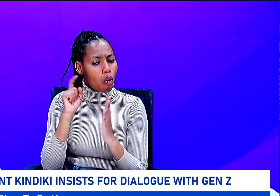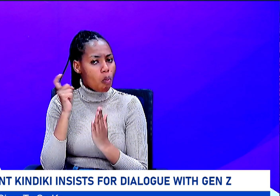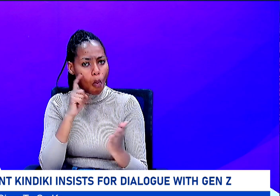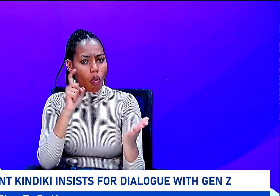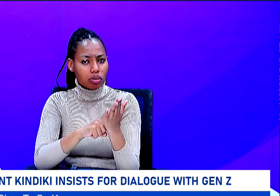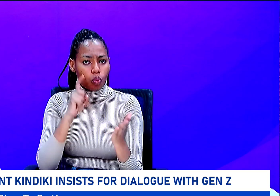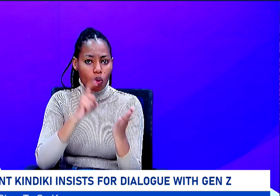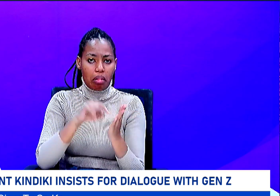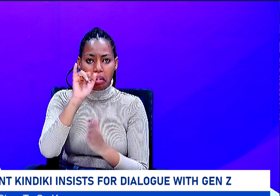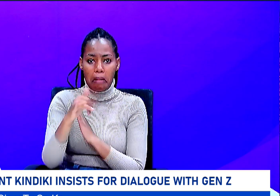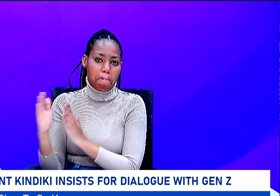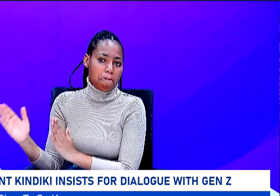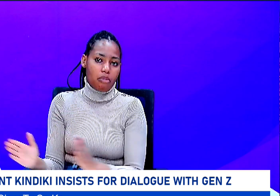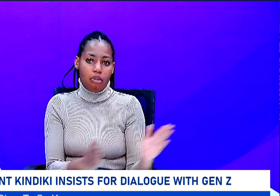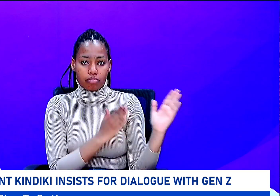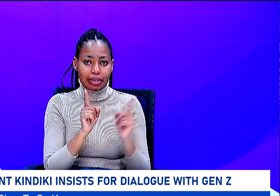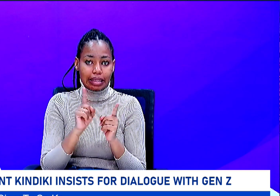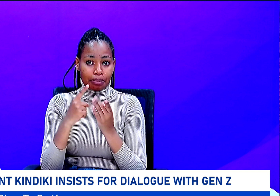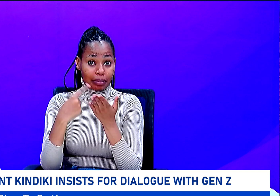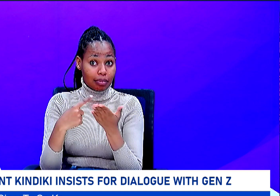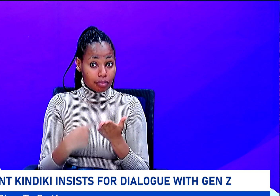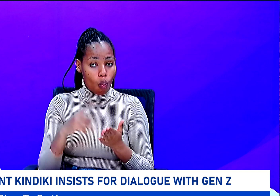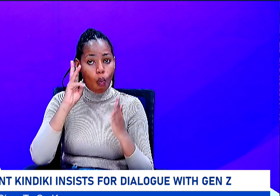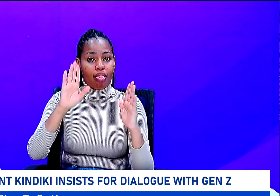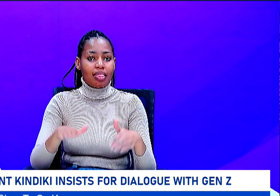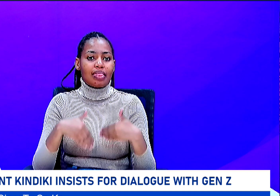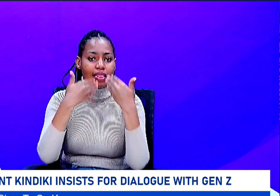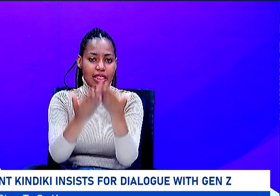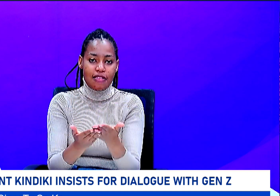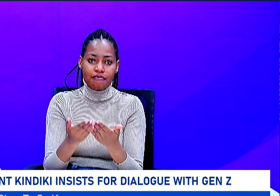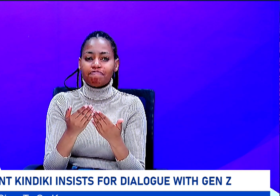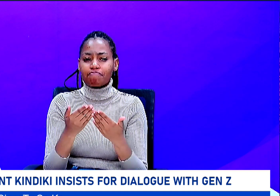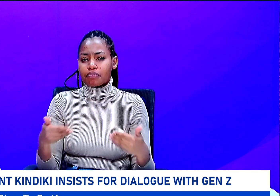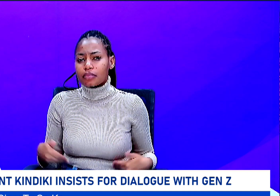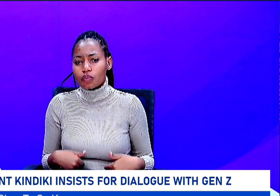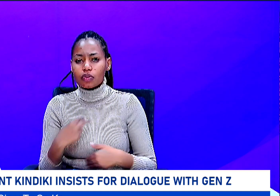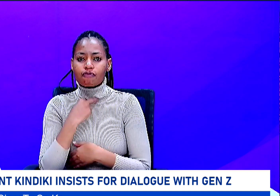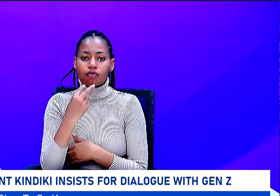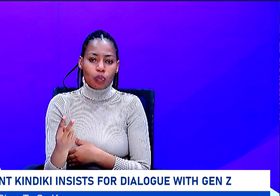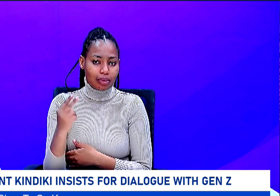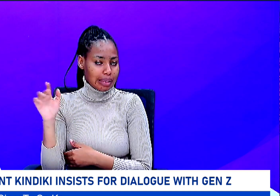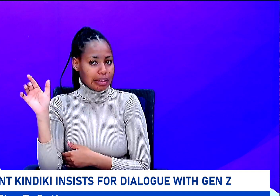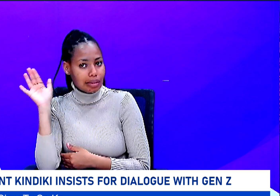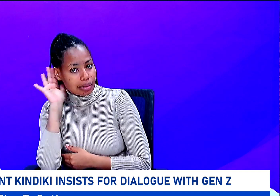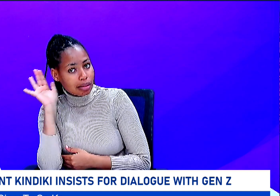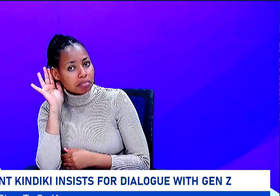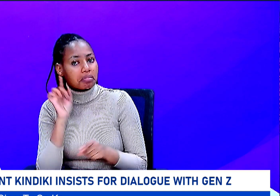that the planned intergenerational dialogue will provide a platform for young voices to